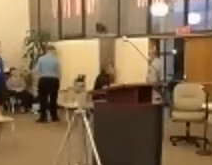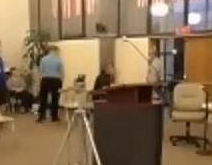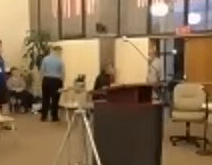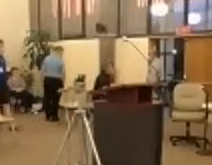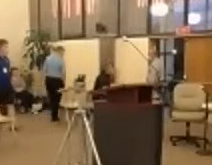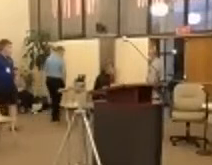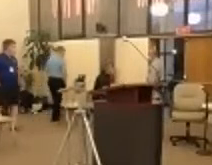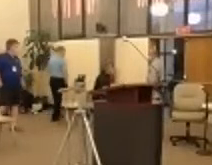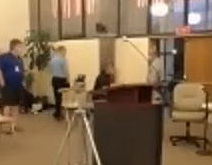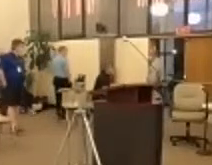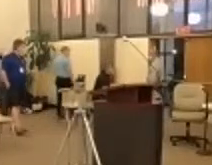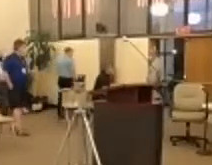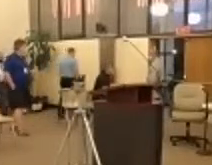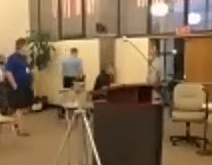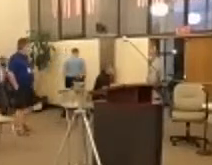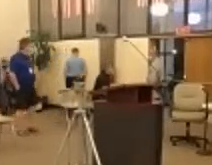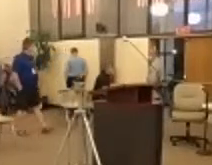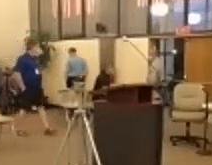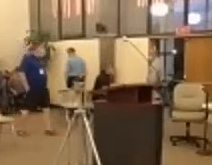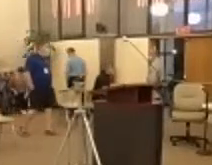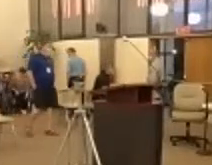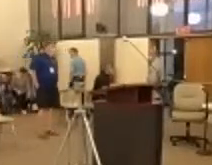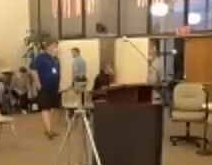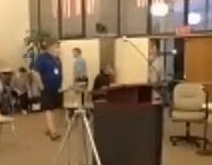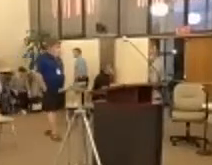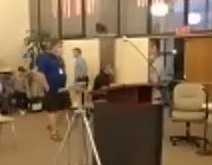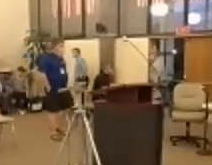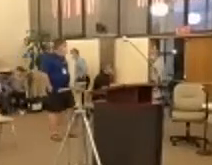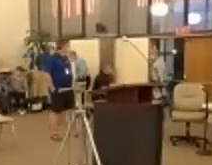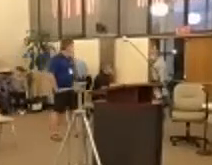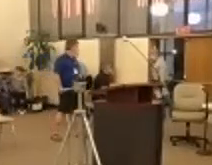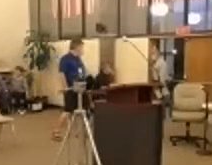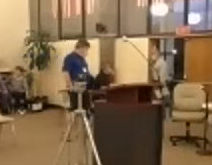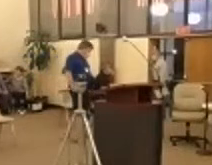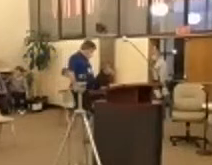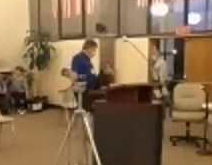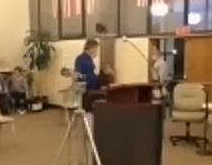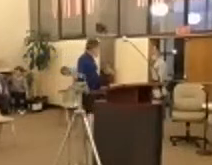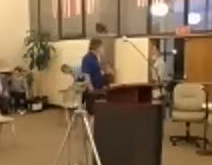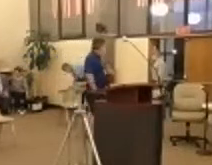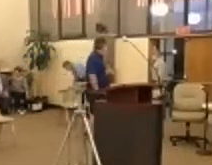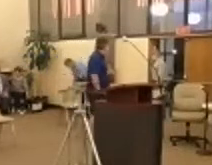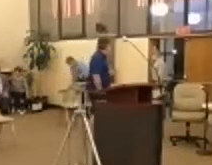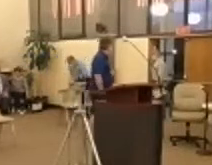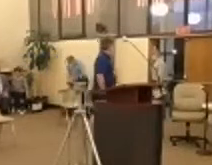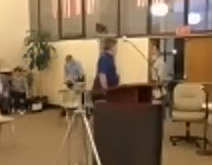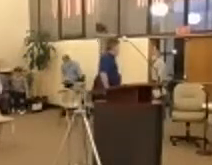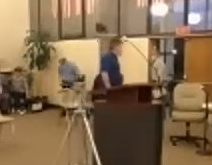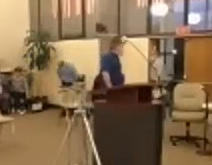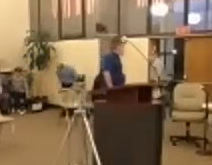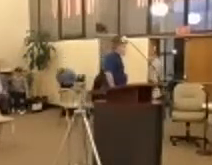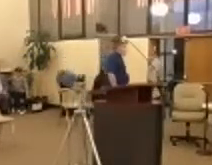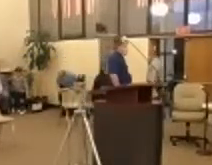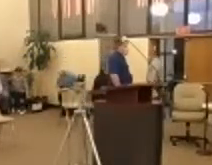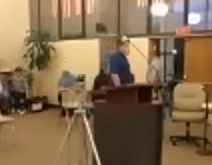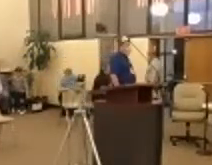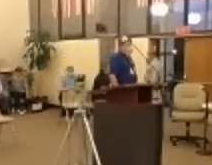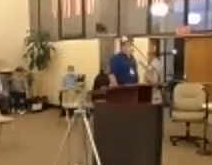I keep saying, or I bring my own. I don't want to drink out of